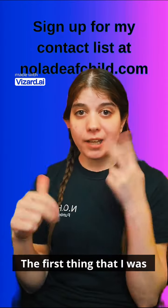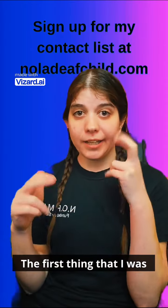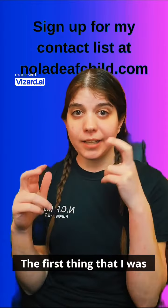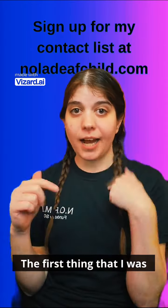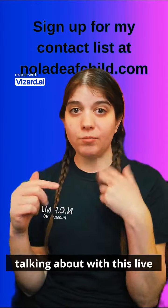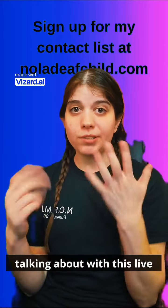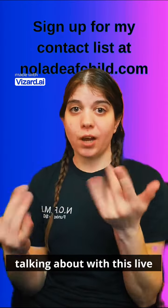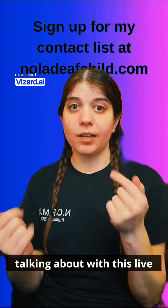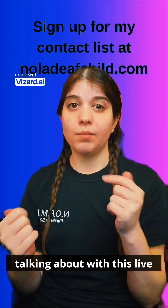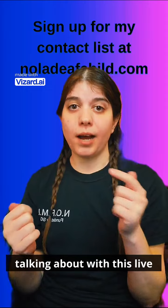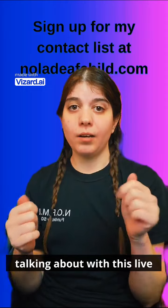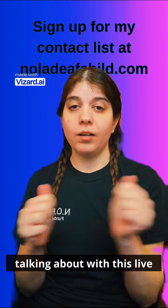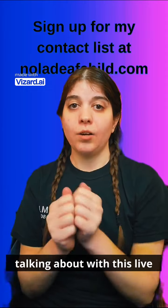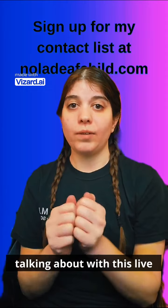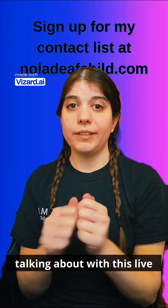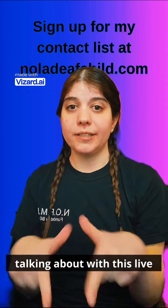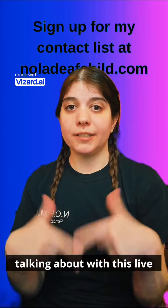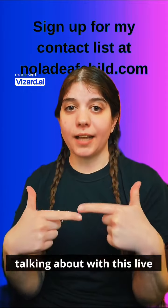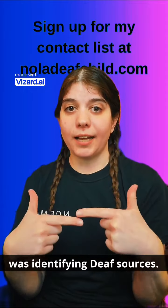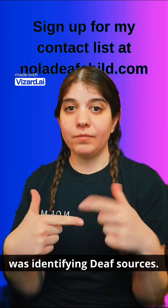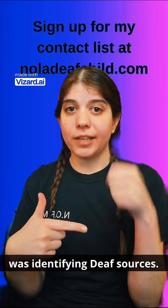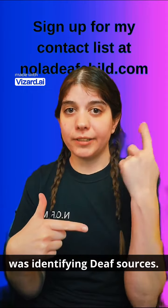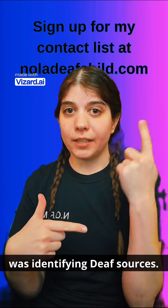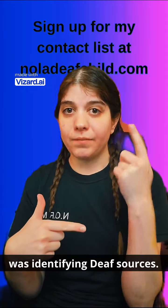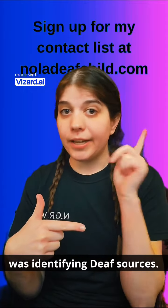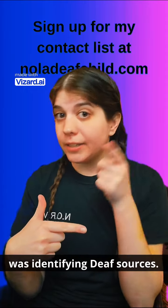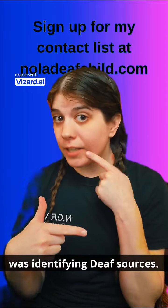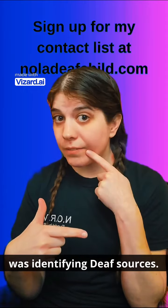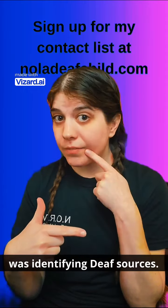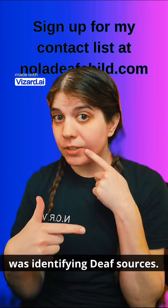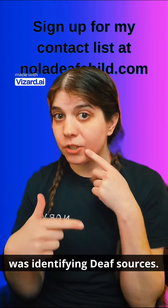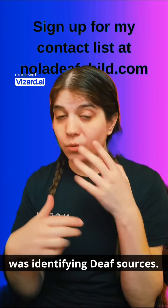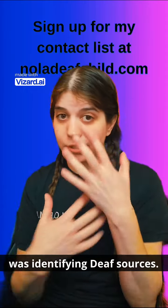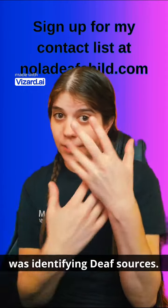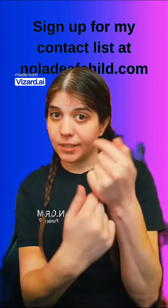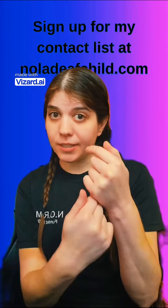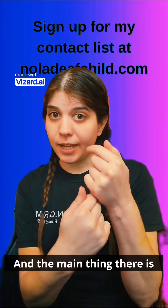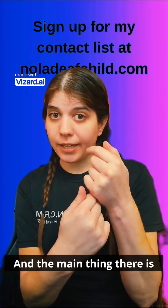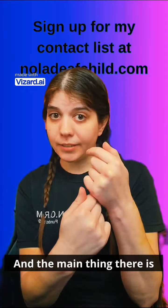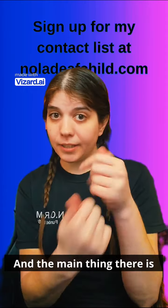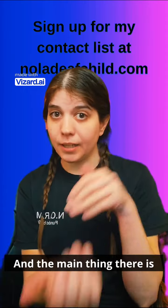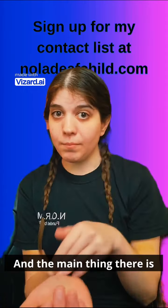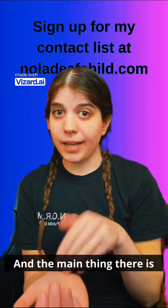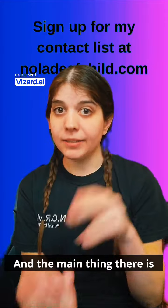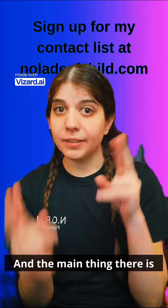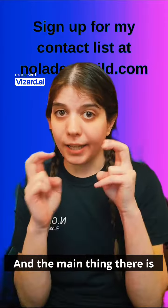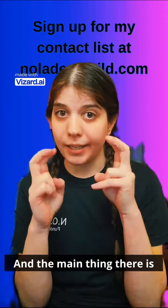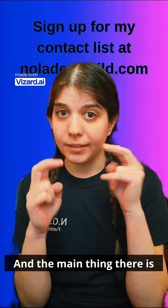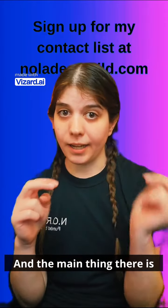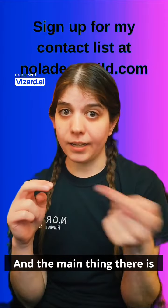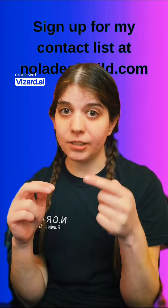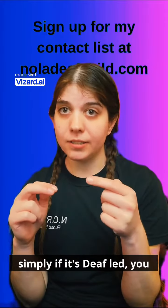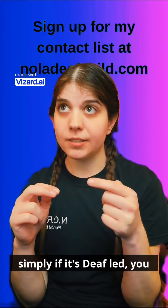that I was talking about with this live was identifying deaf sources. And the main thing there is